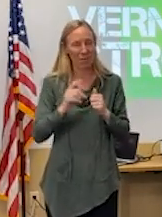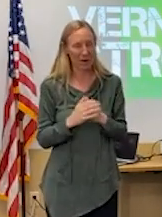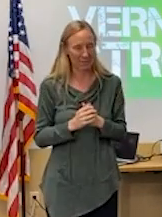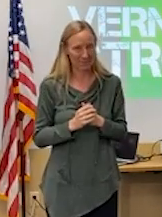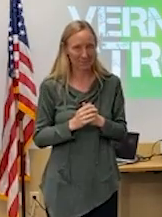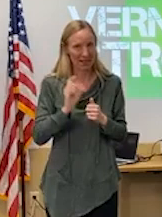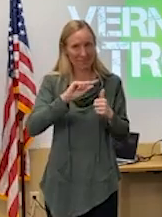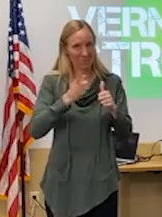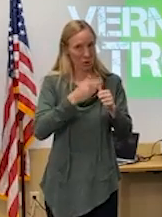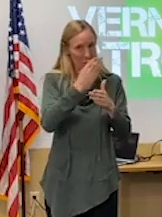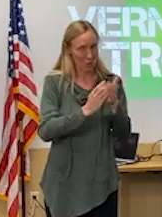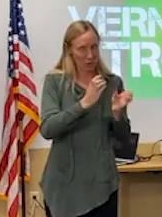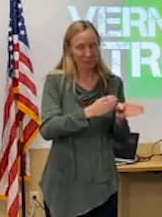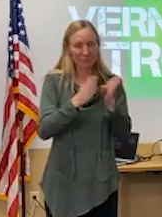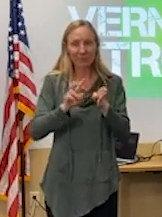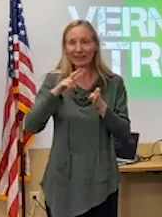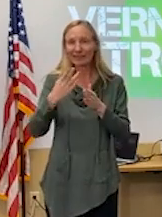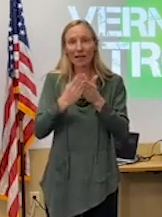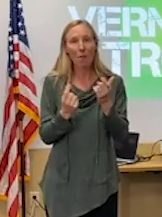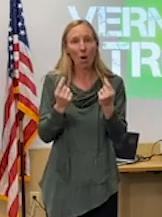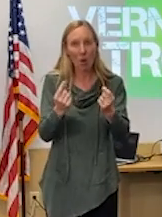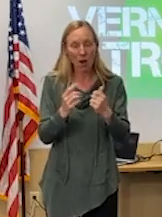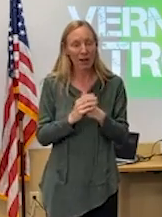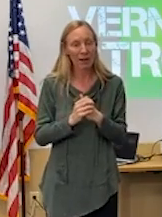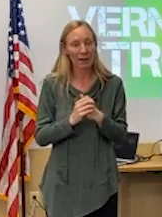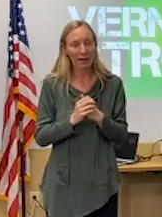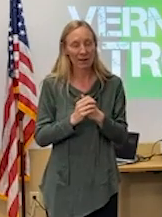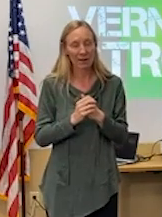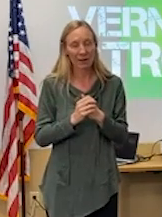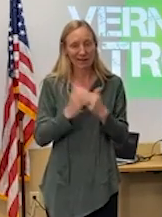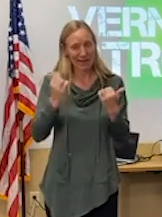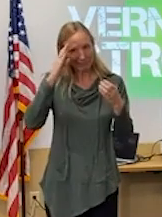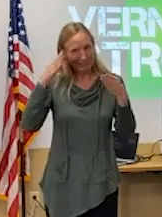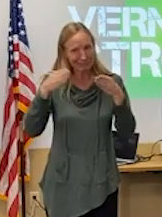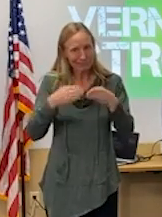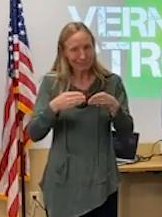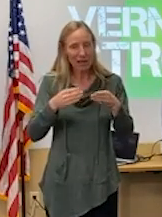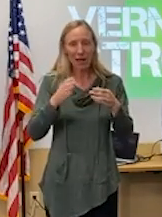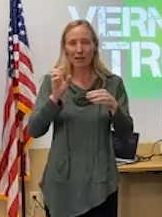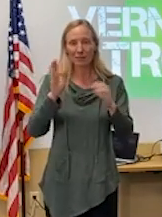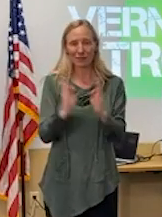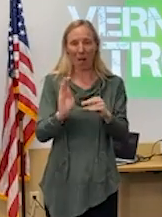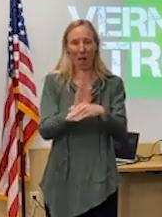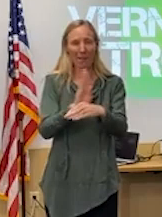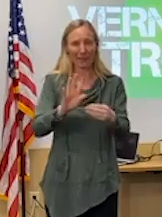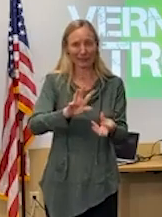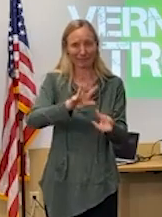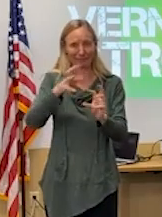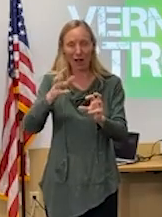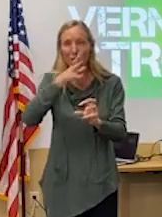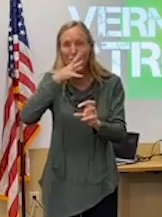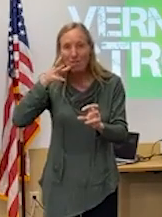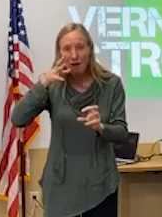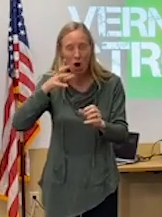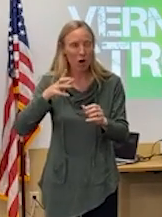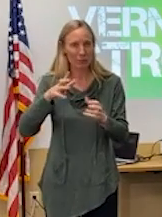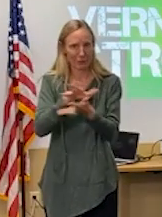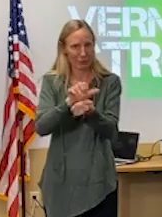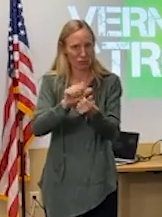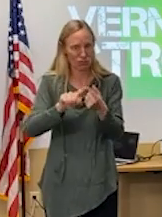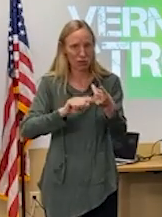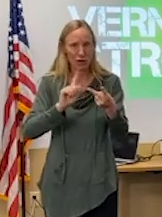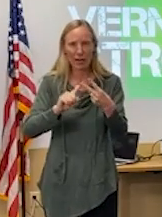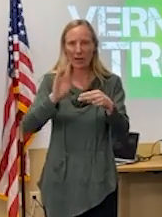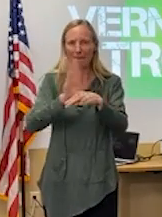affected. The second phase has been leaning into disrupted small businesses, farms in the ag sector,